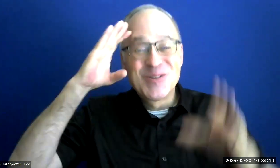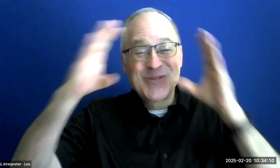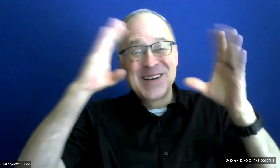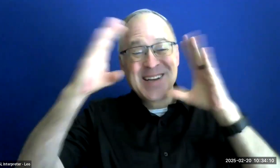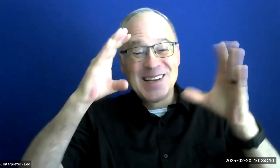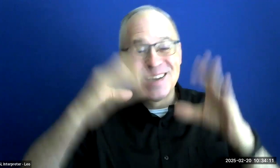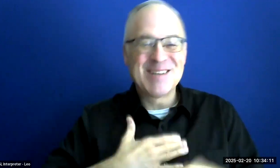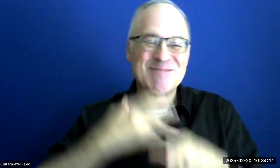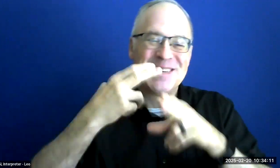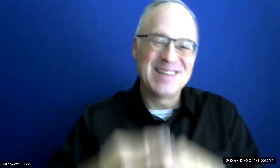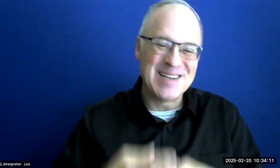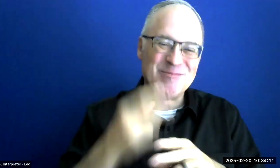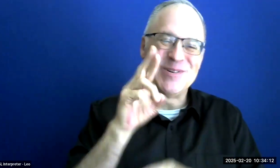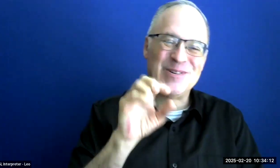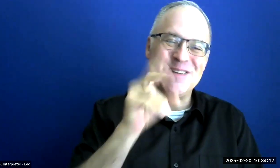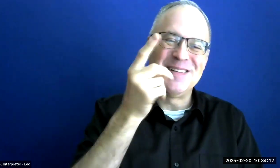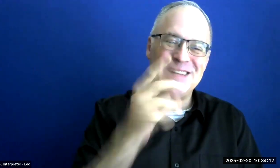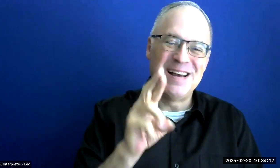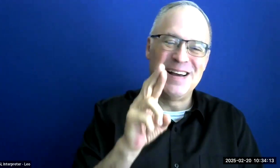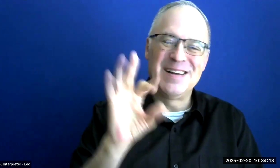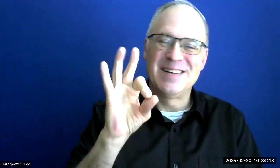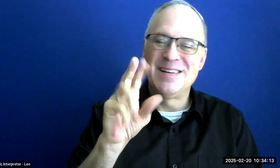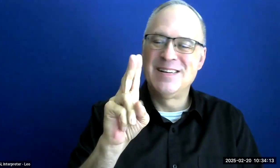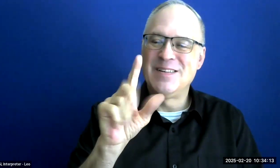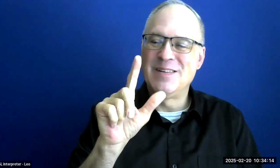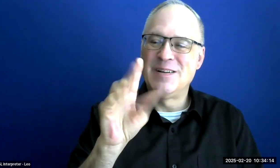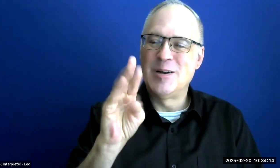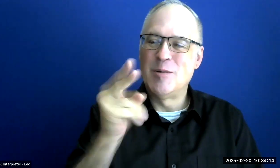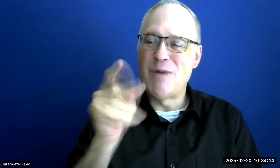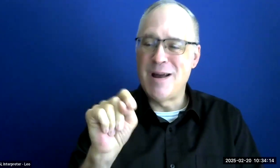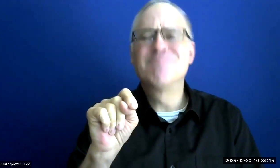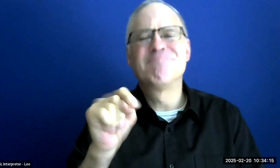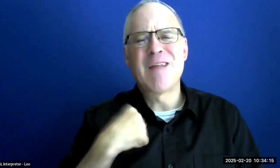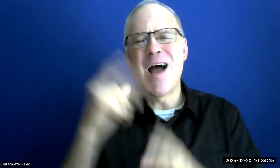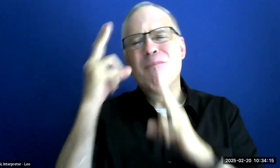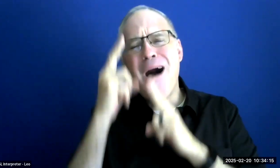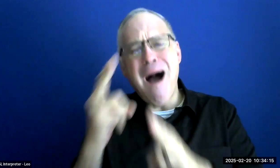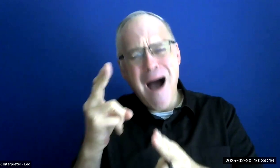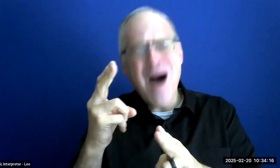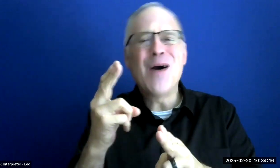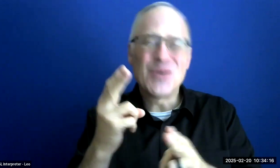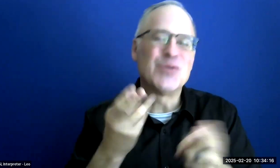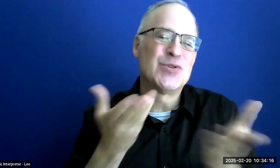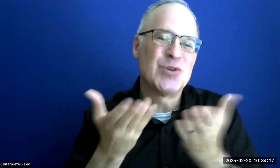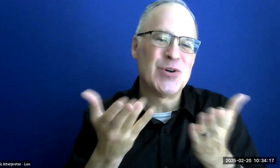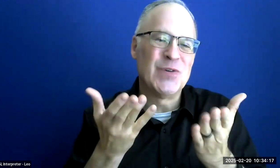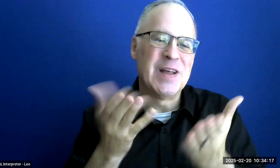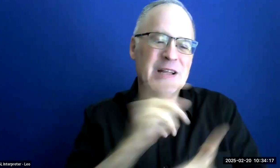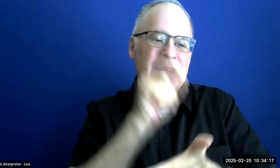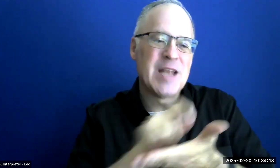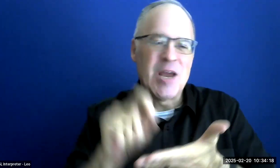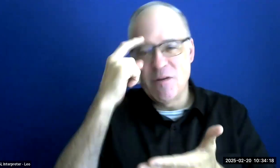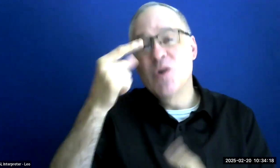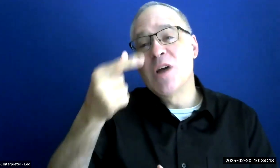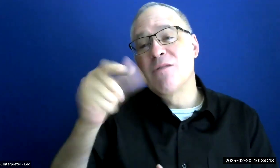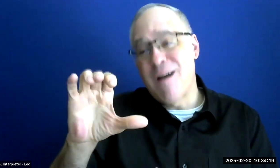Greetings. My name is Reverend Dr. Elise Fulbright, and it is an honor to serve as your Secretary of the General Conference. As